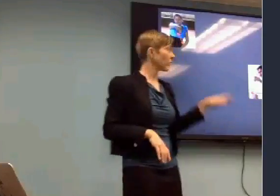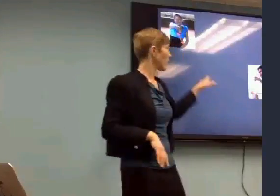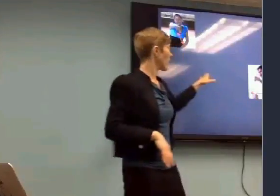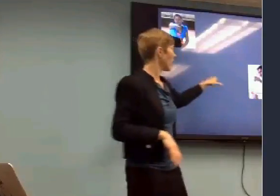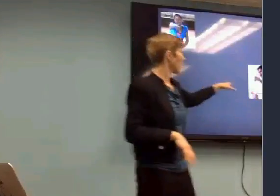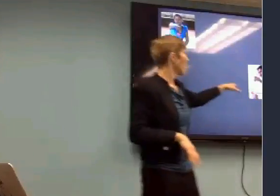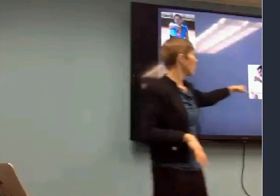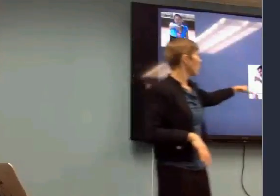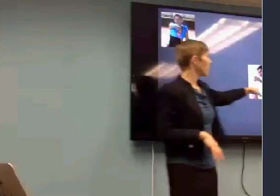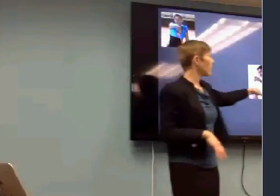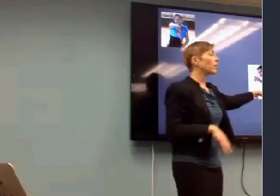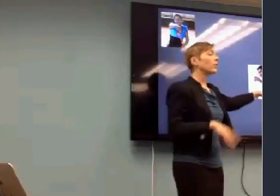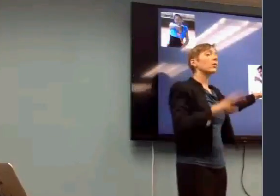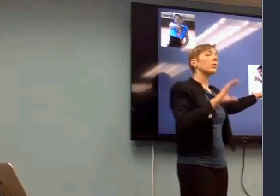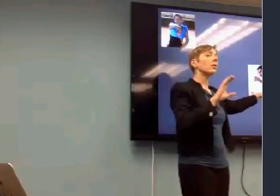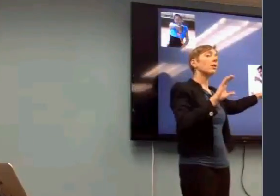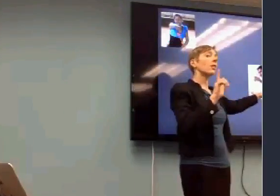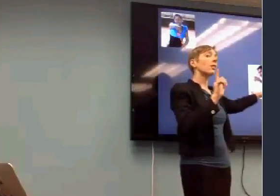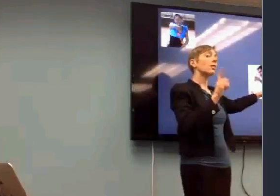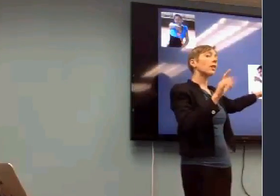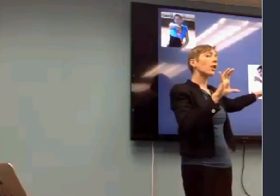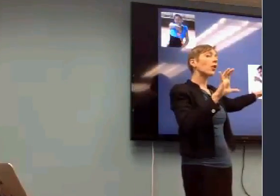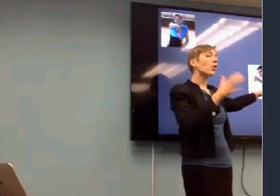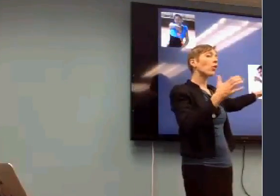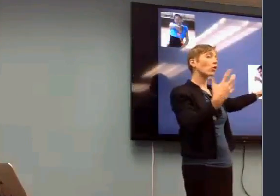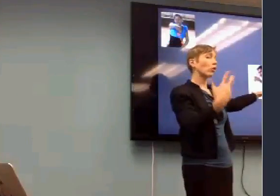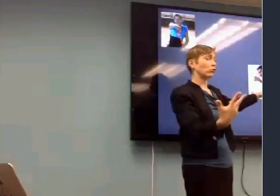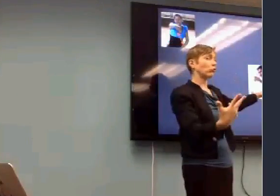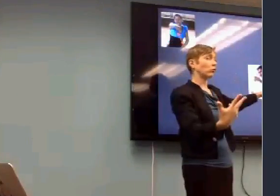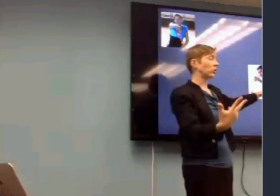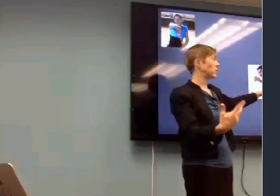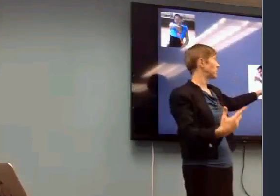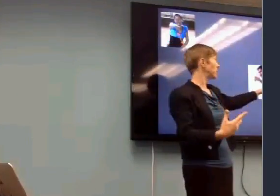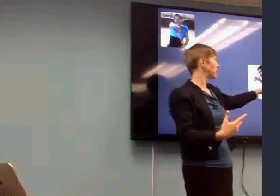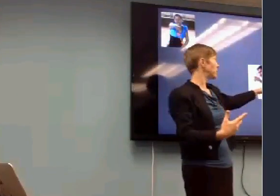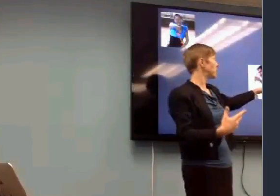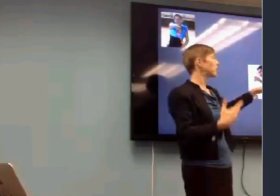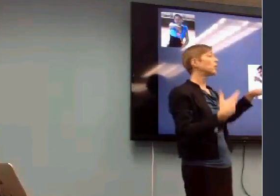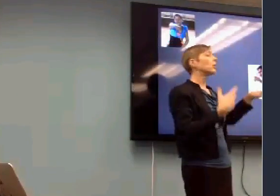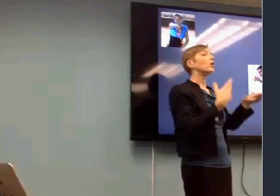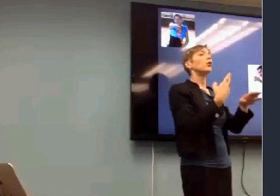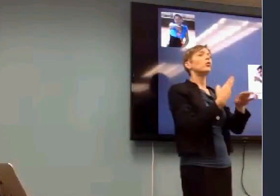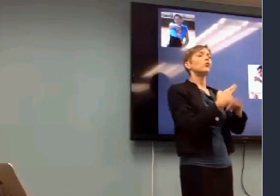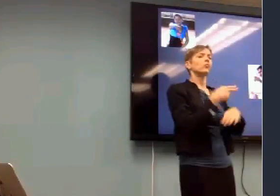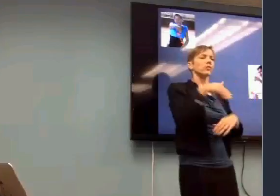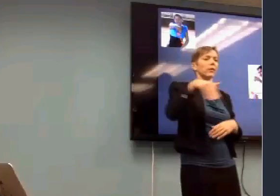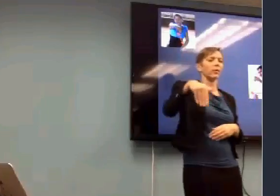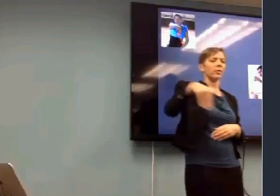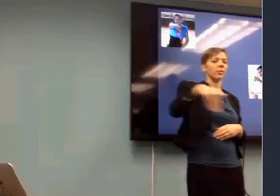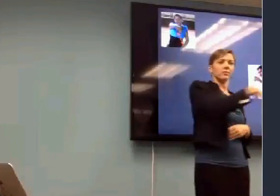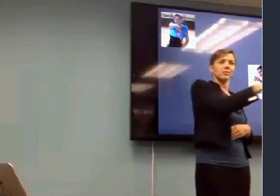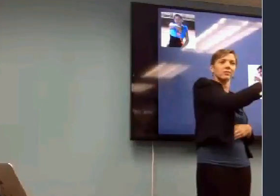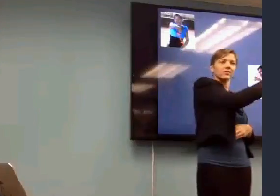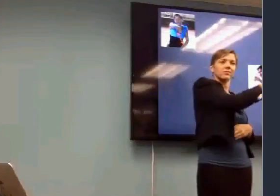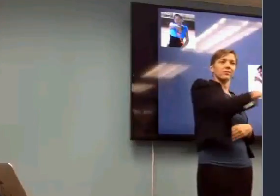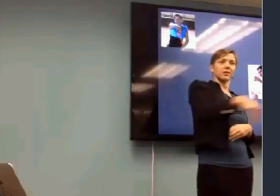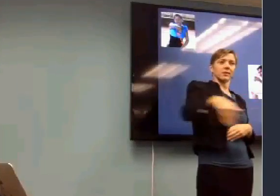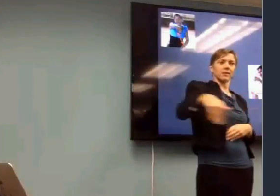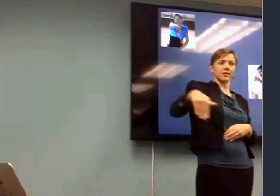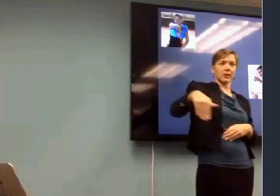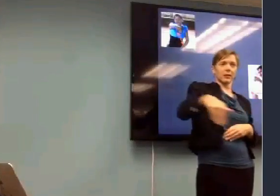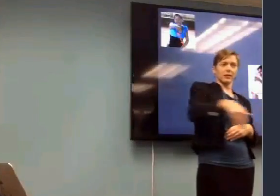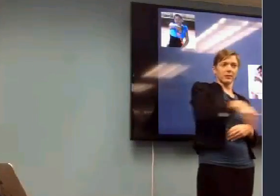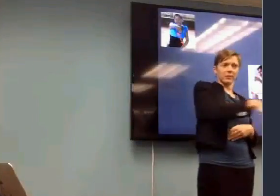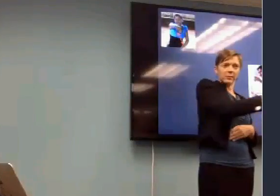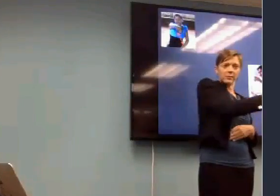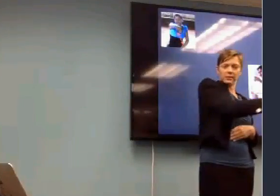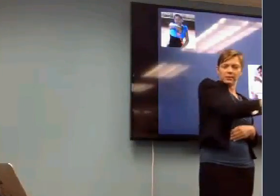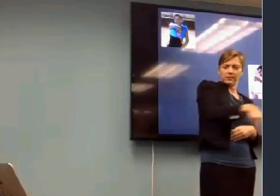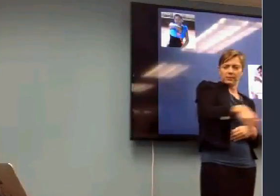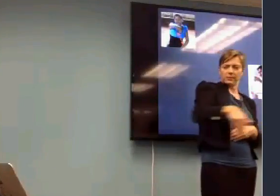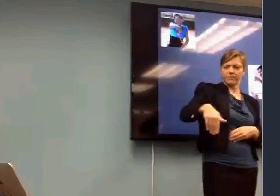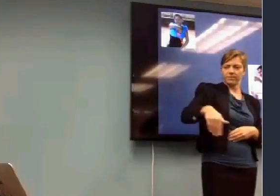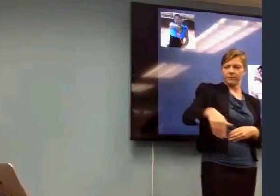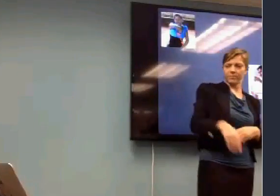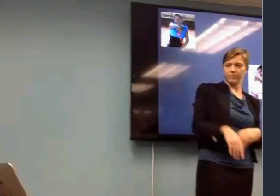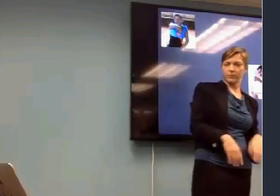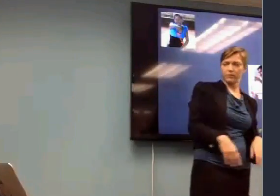the z-axis. Later cohorts, the cohort three in this picture, are using